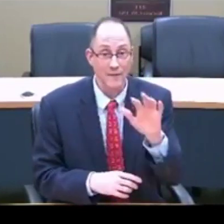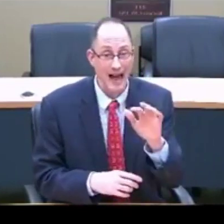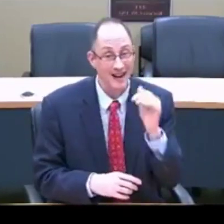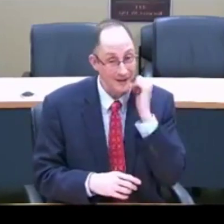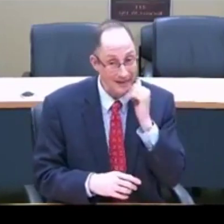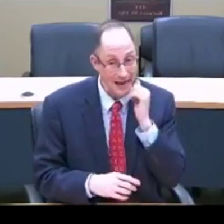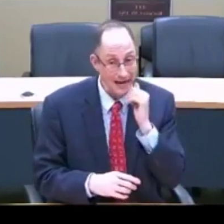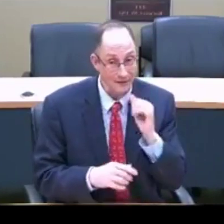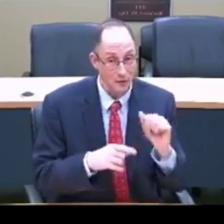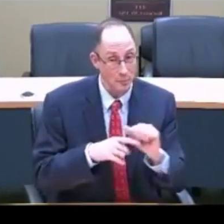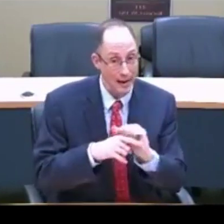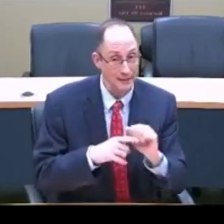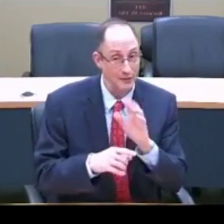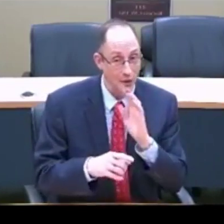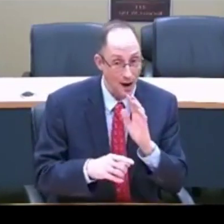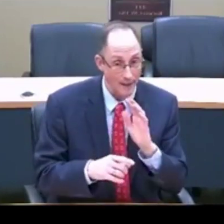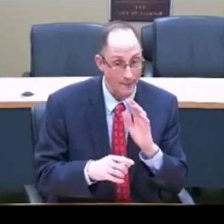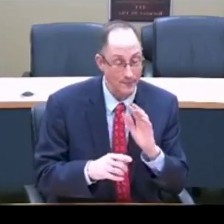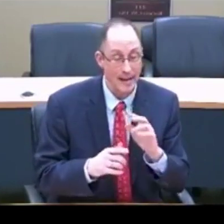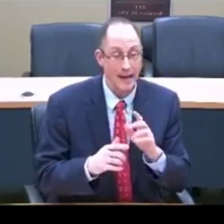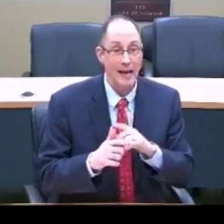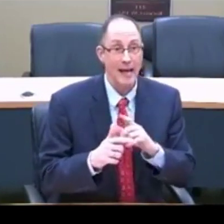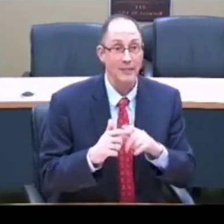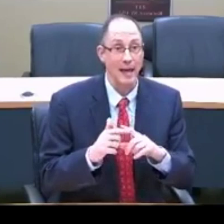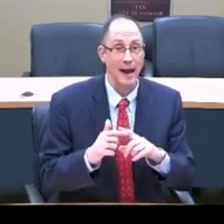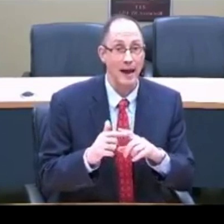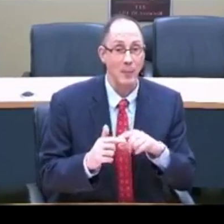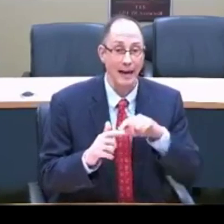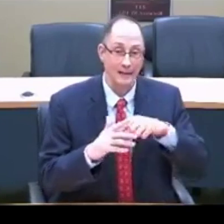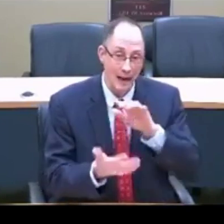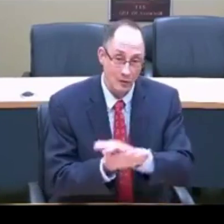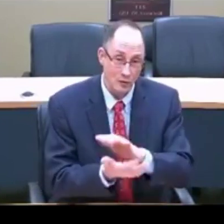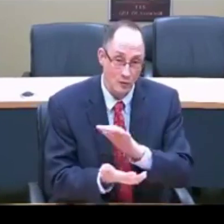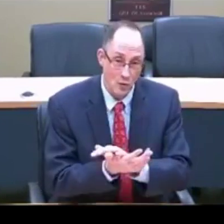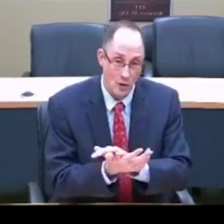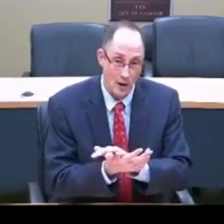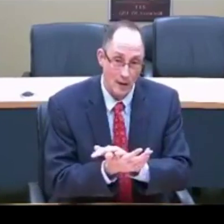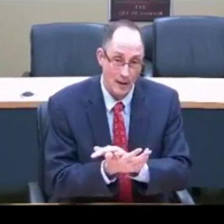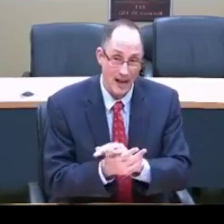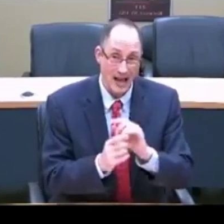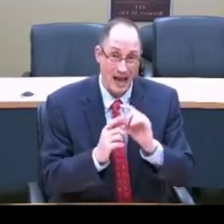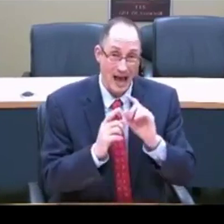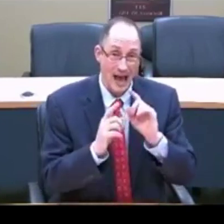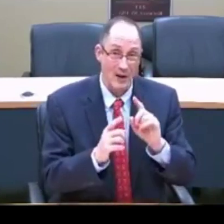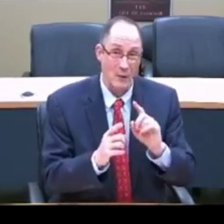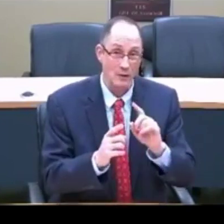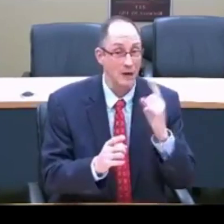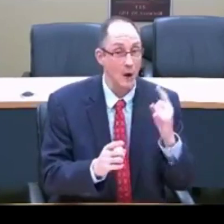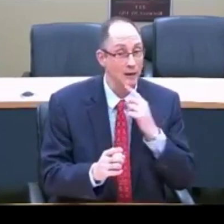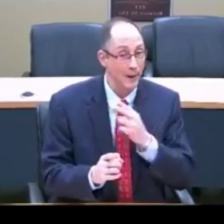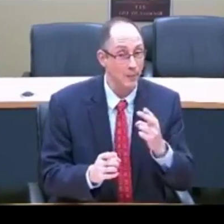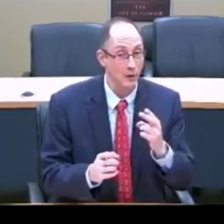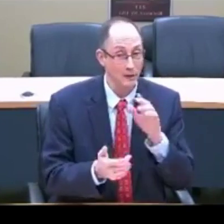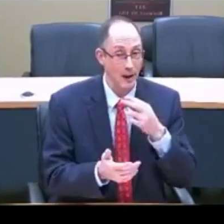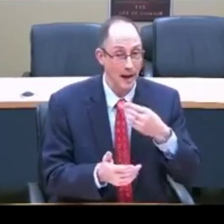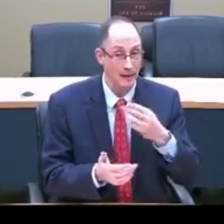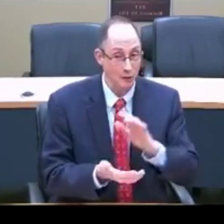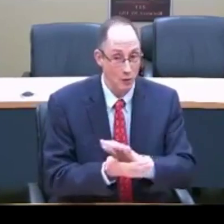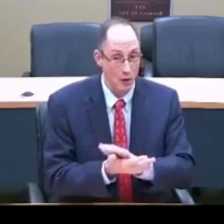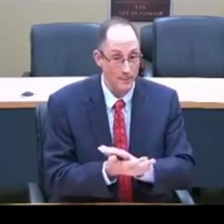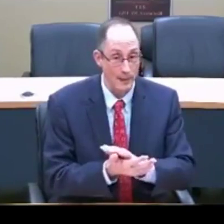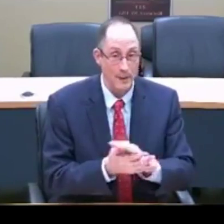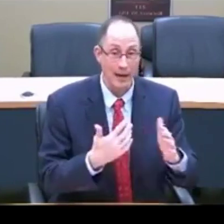to five every day to practice talking. Then when I started school, I was the only deaf person in my